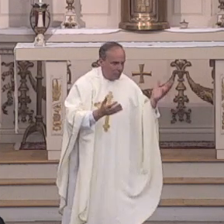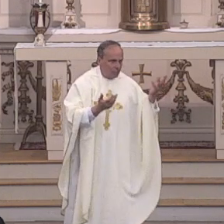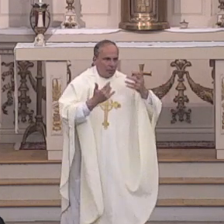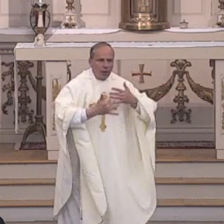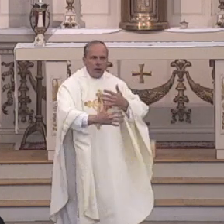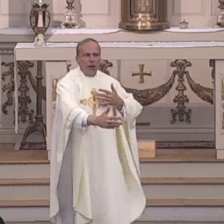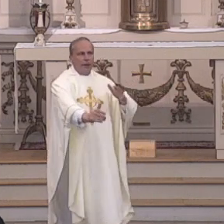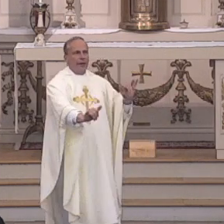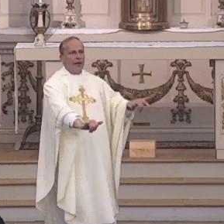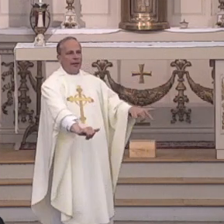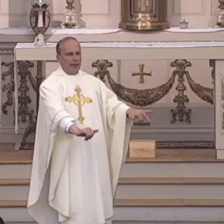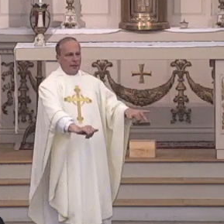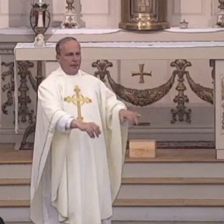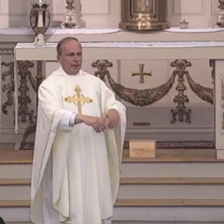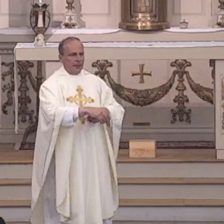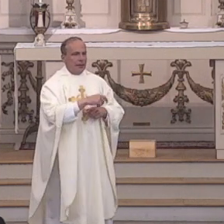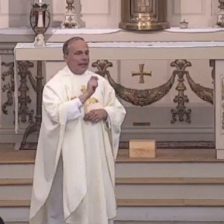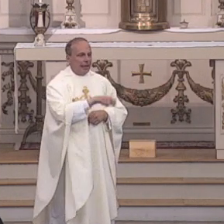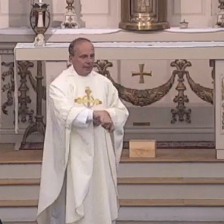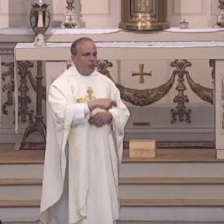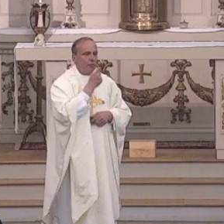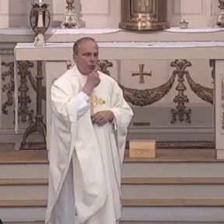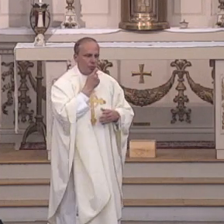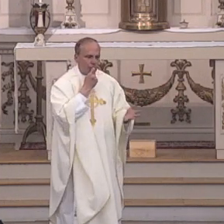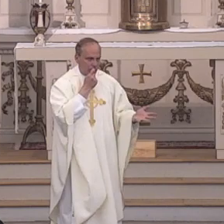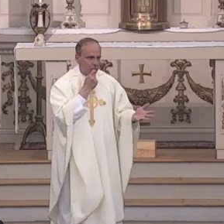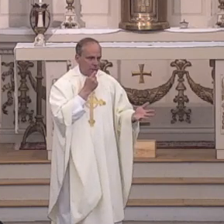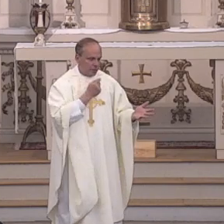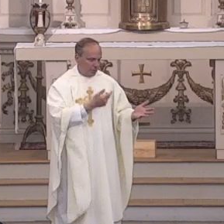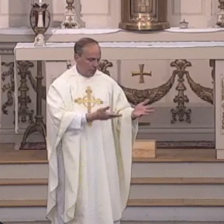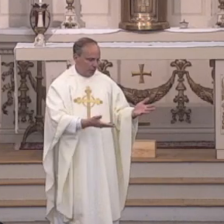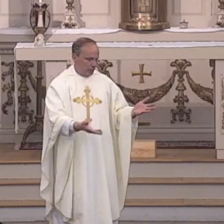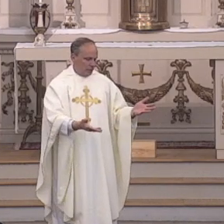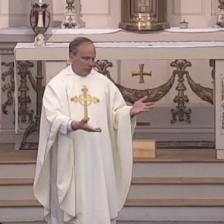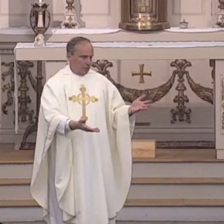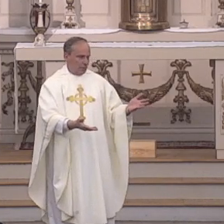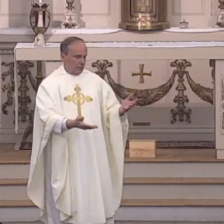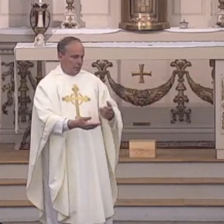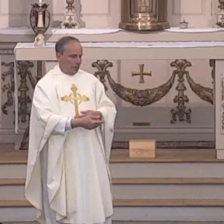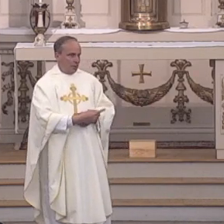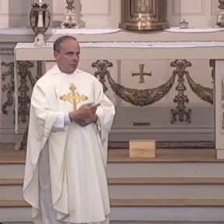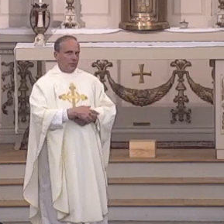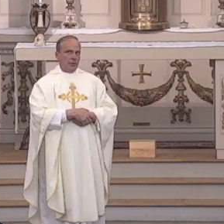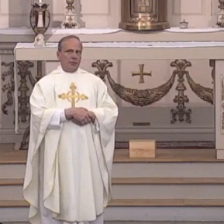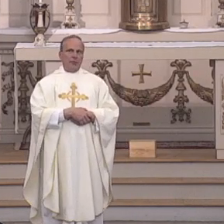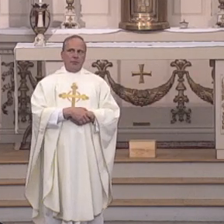sick, everything, all the sacraments that he needed, and I gave him communion.